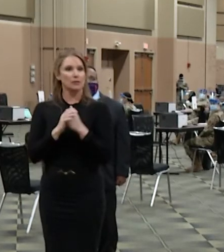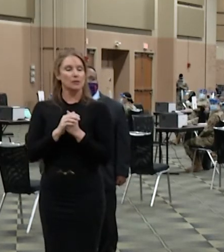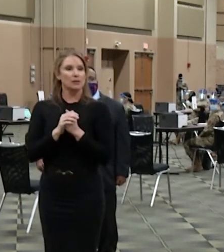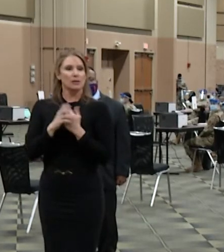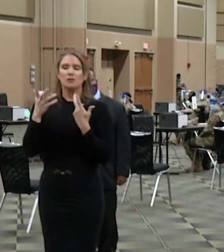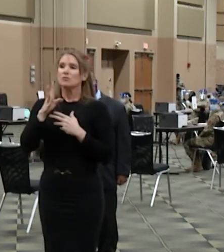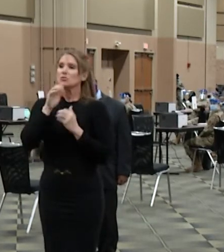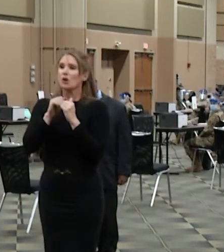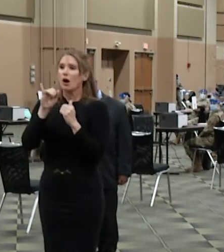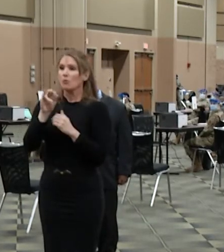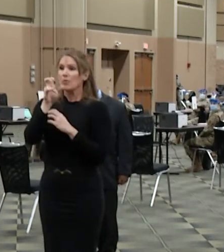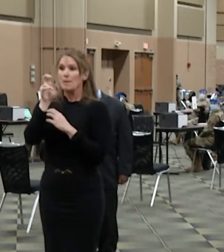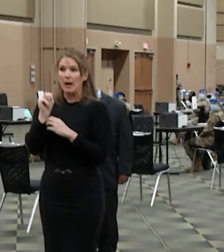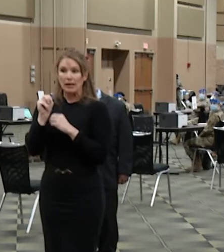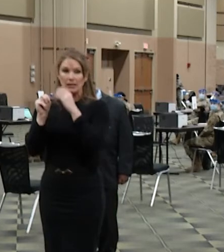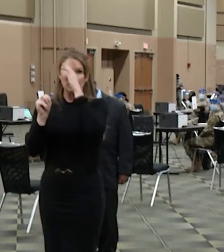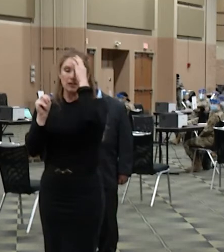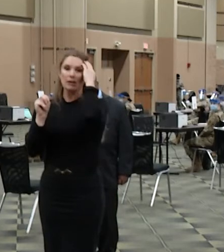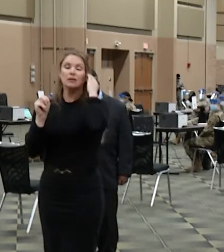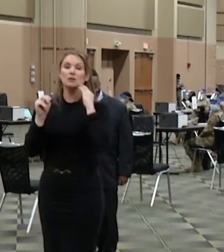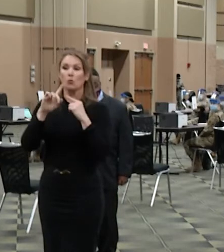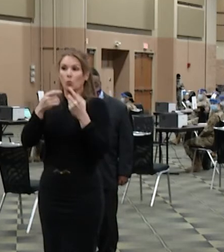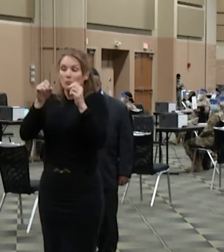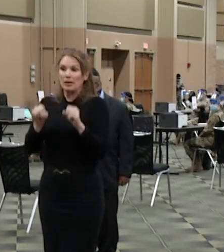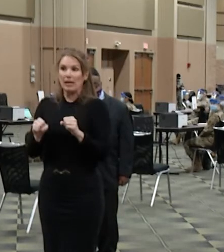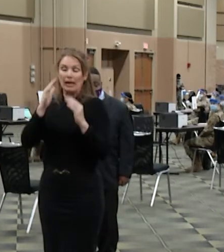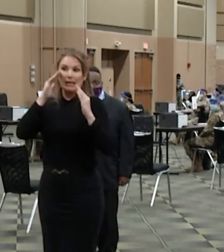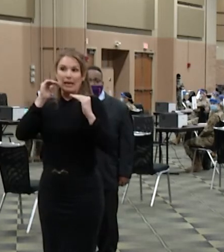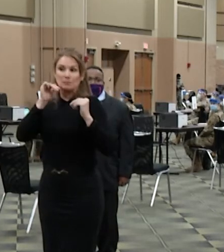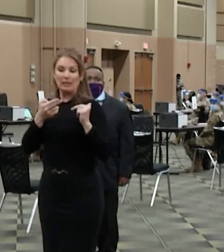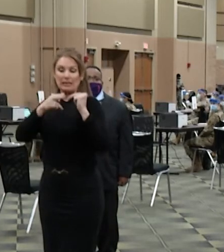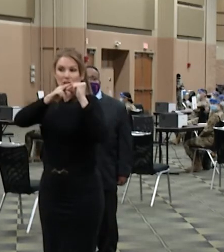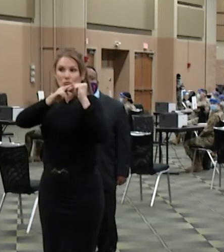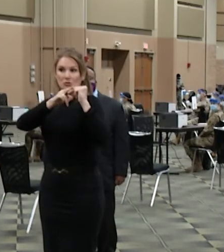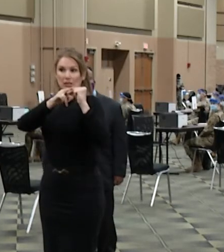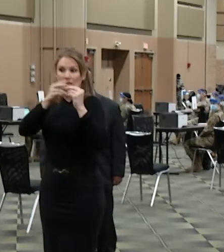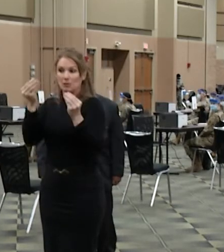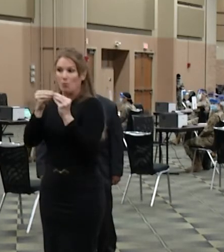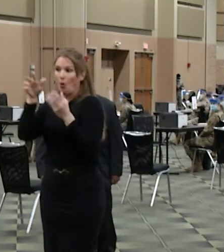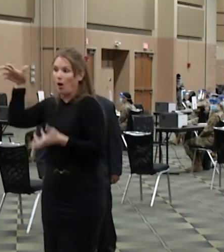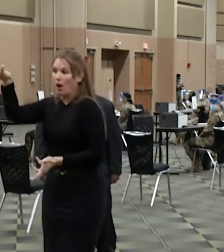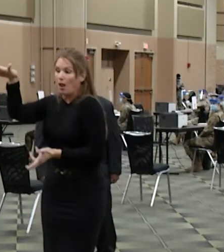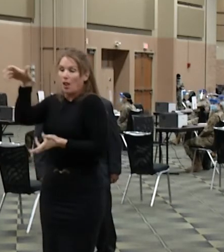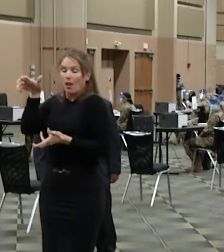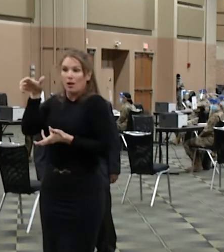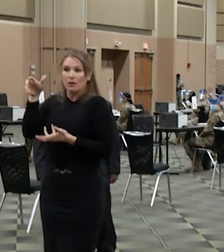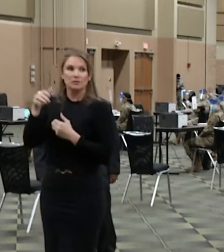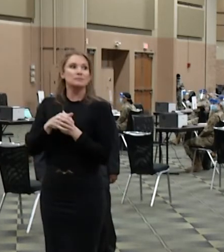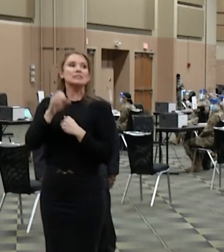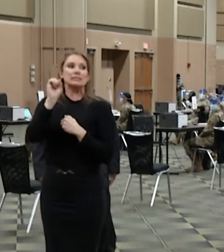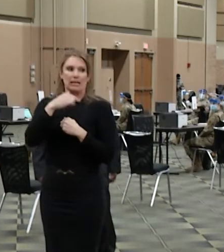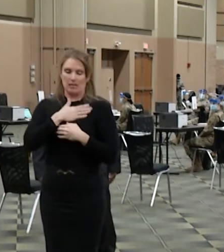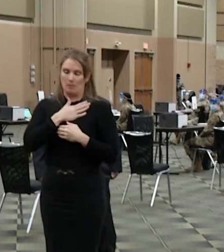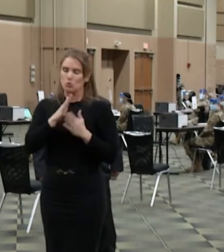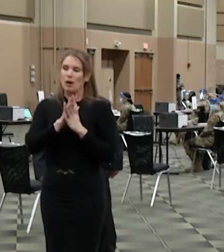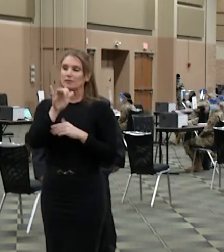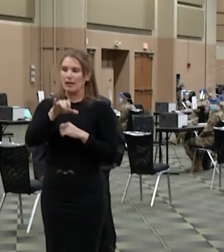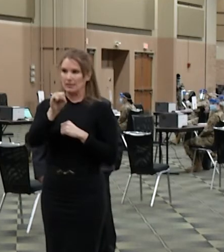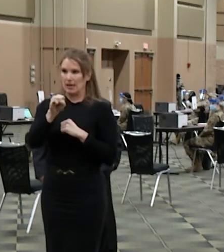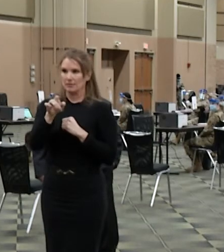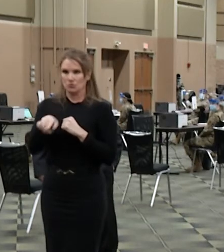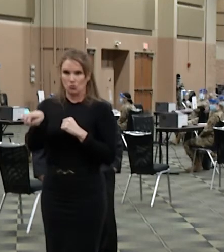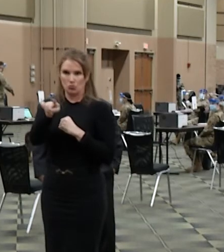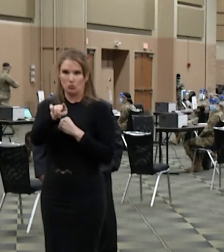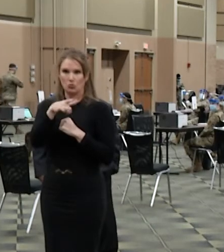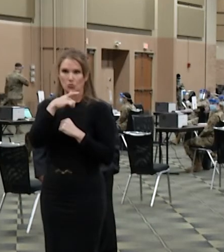Biden administration about when we can expect an increase in the distribution of the vaccine? Yes, I'm glad you asked that. So to those